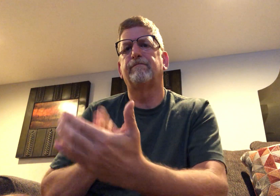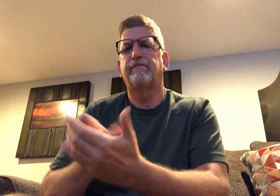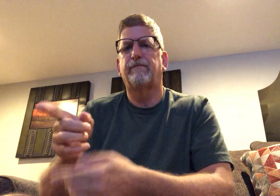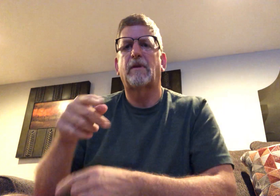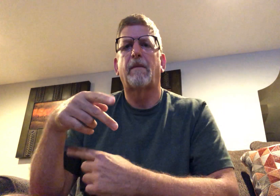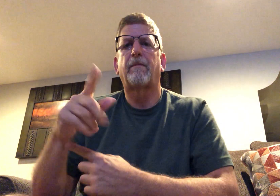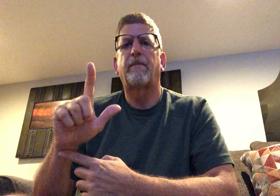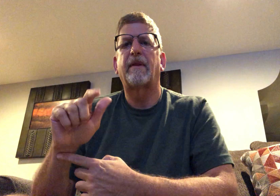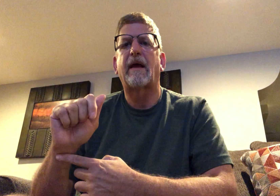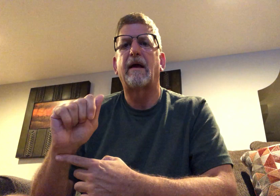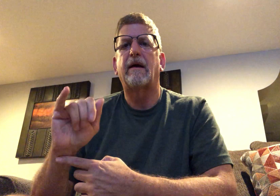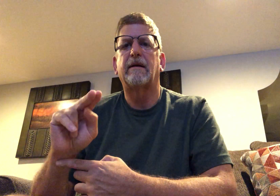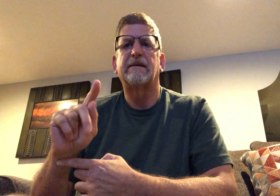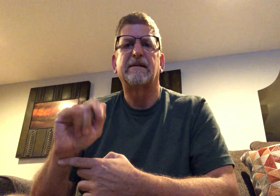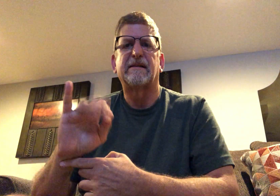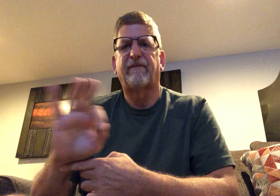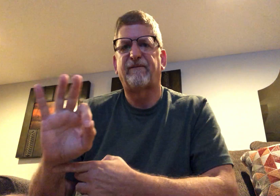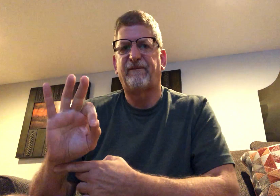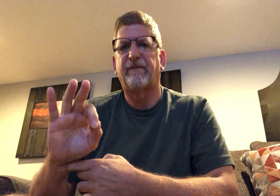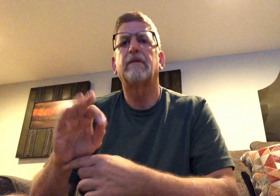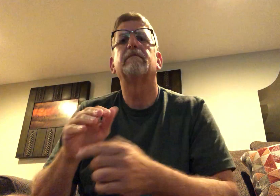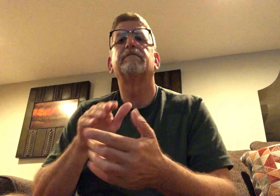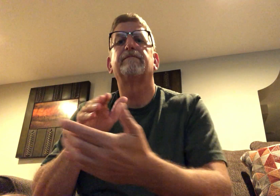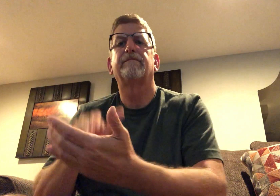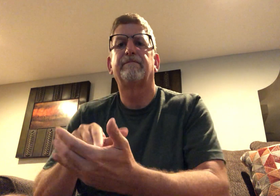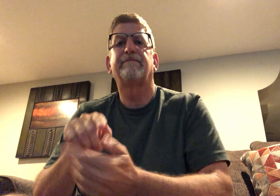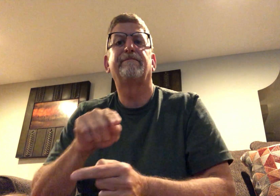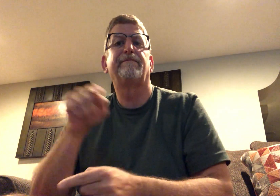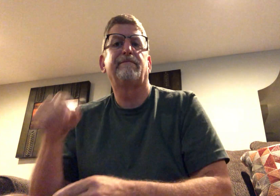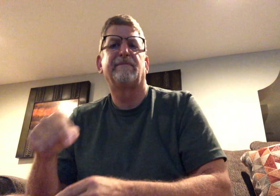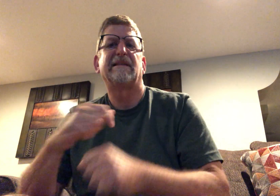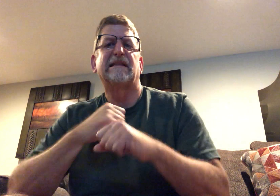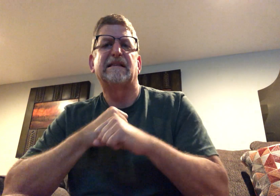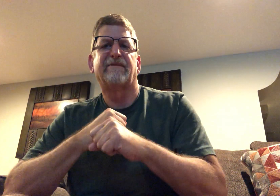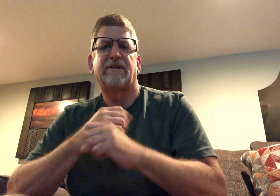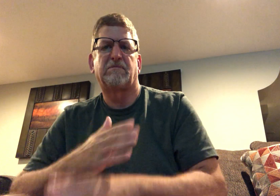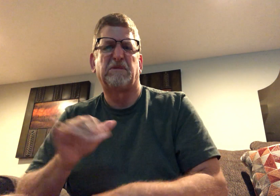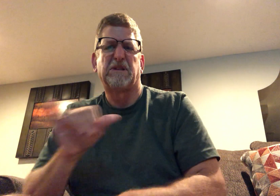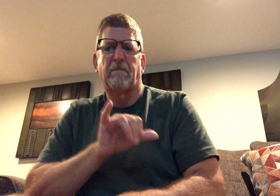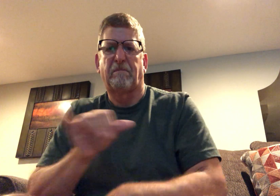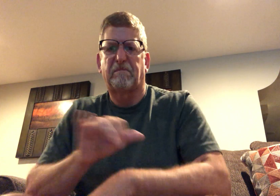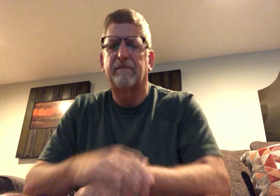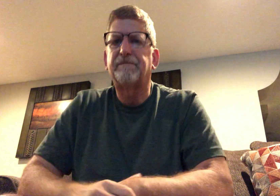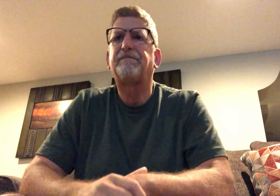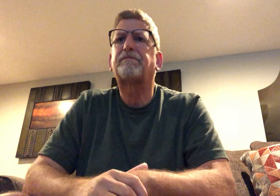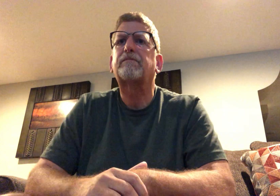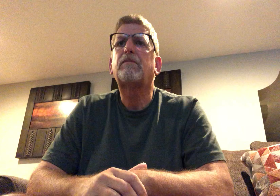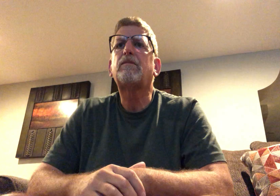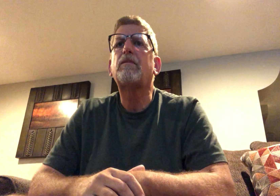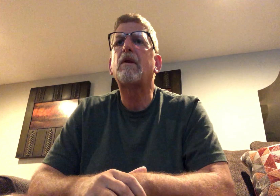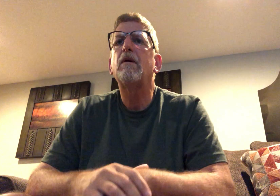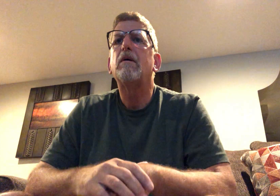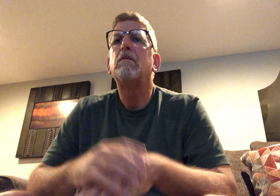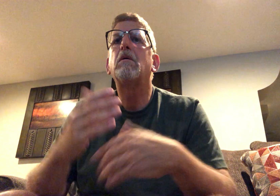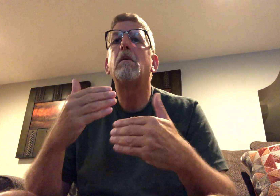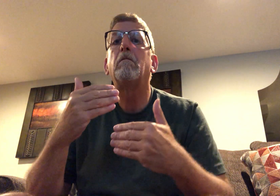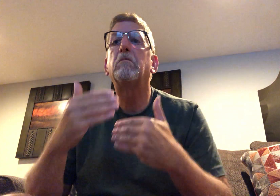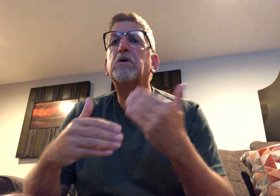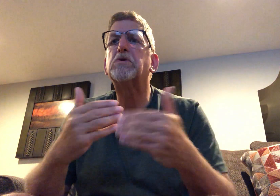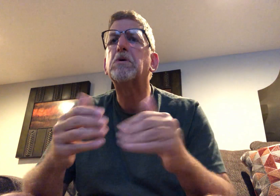uses them to facilitate year-round employee engagement and leadership development programming. There's a lot of things people thought were crazy before they were a